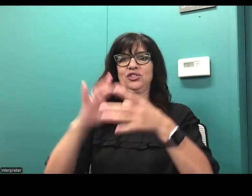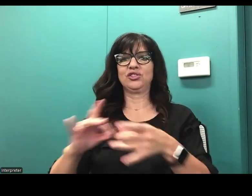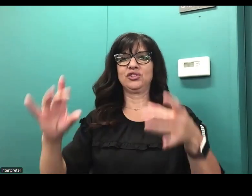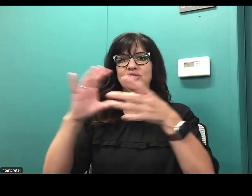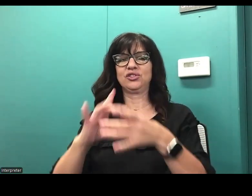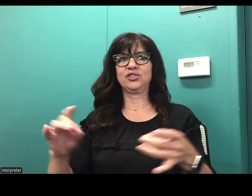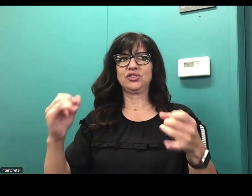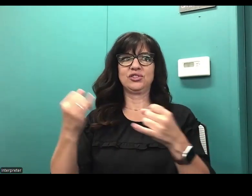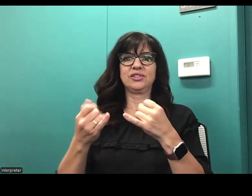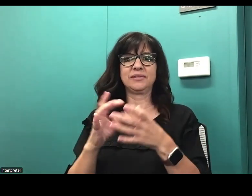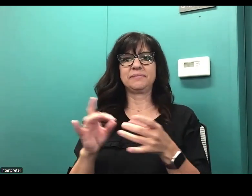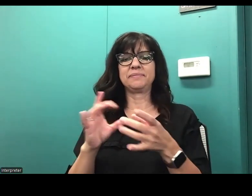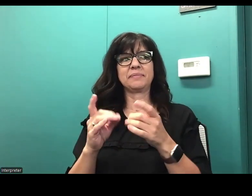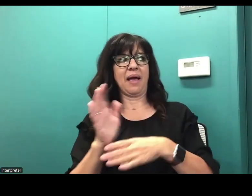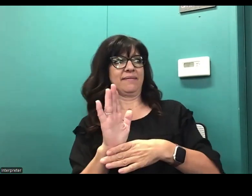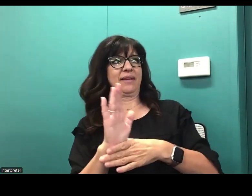That's in my video.